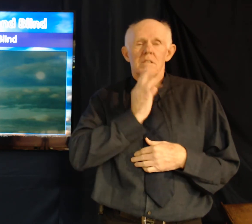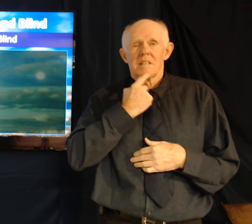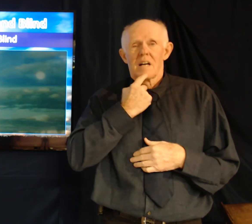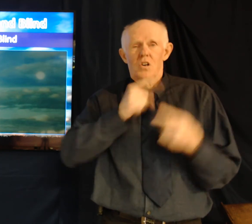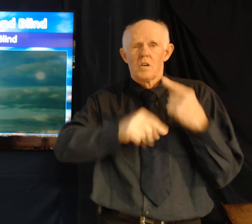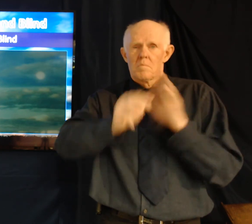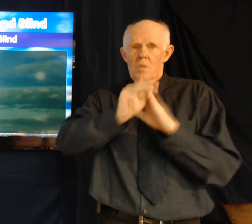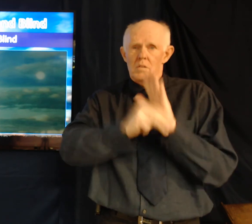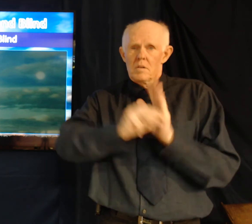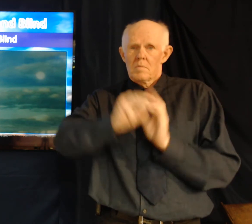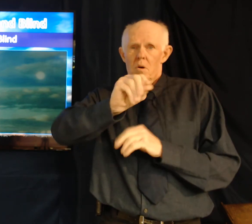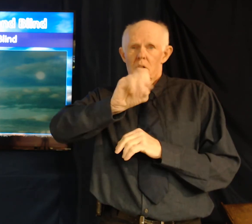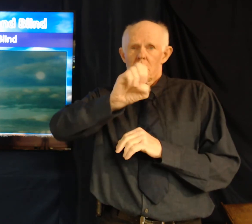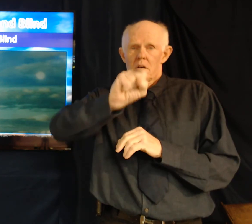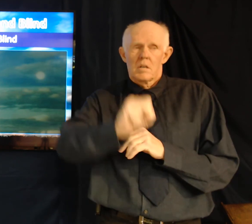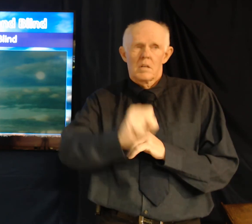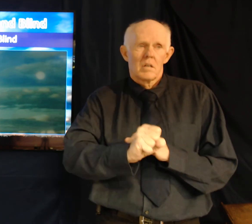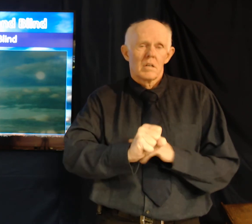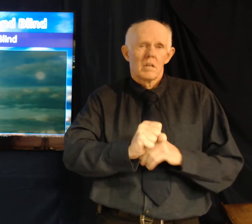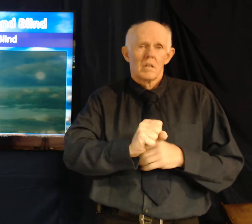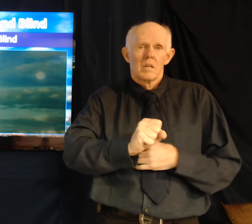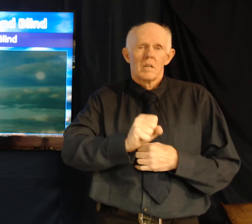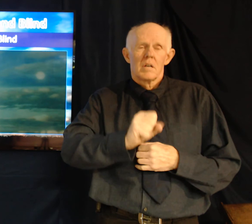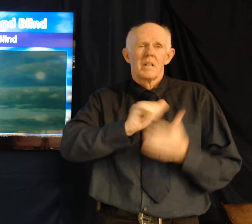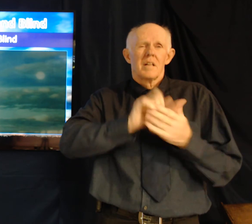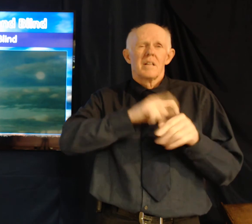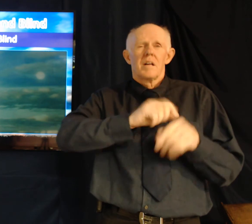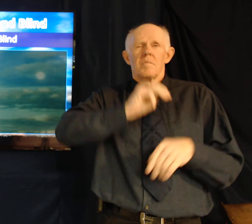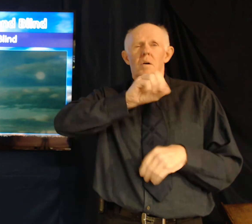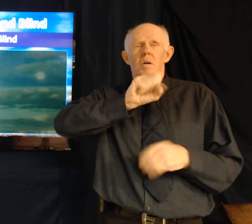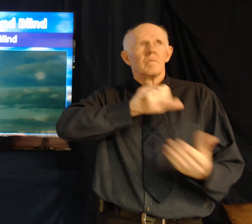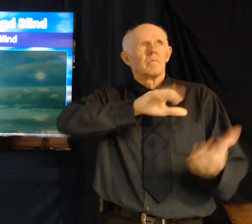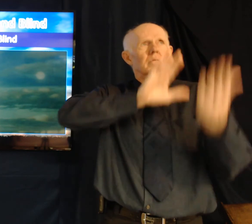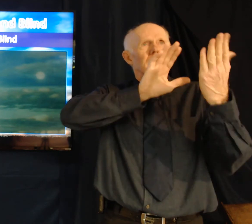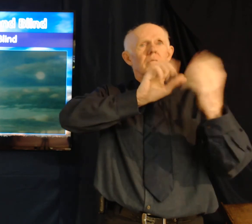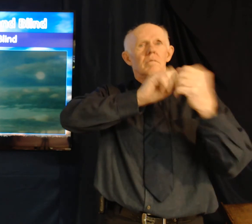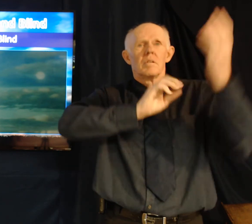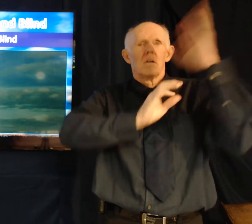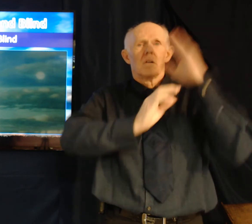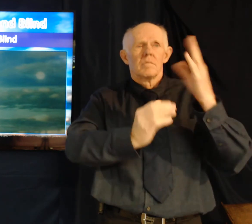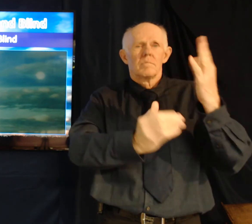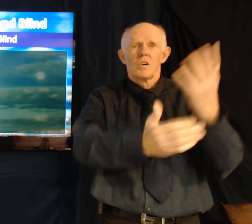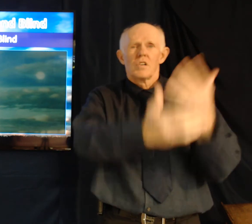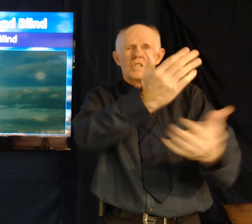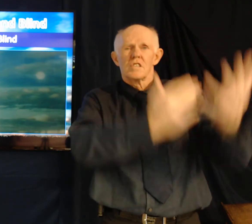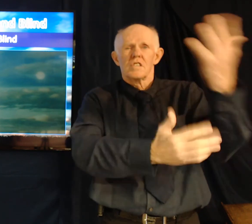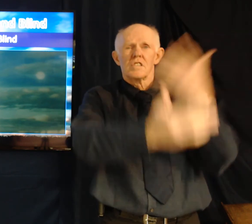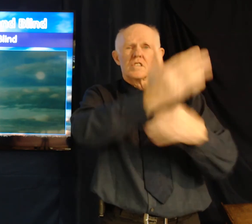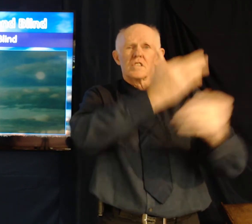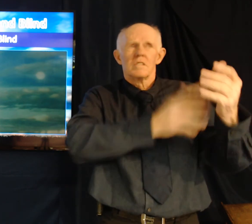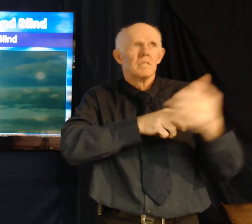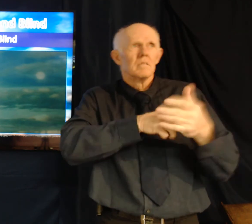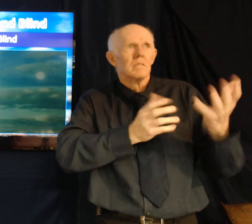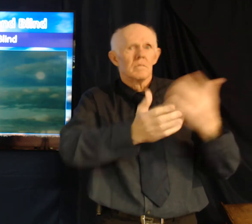during Moses' time, Moses was